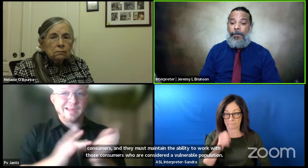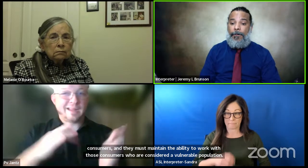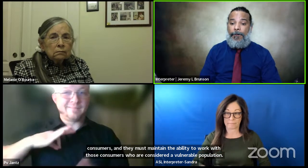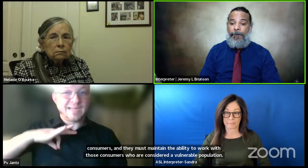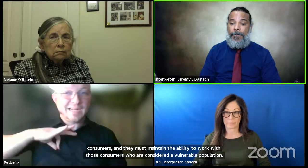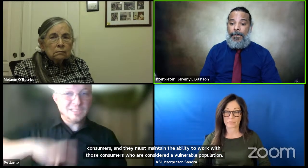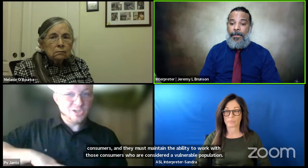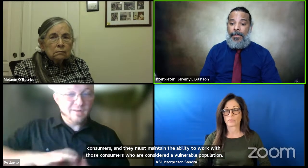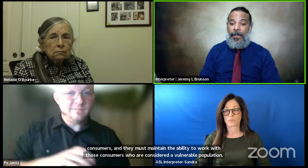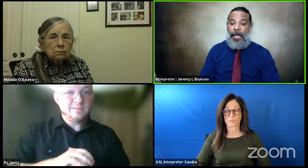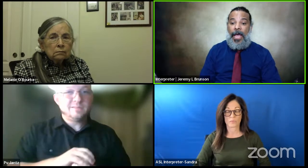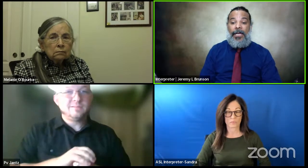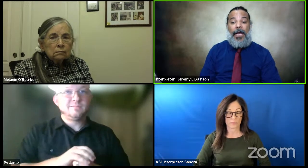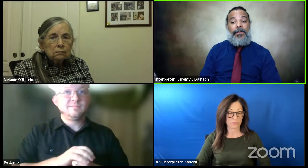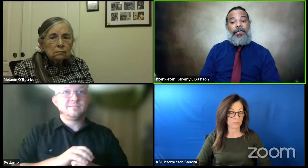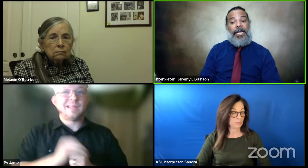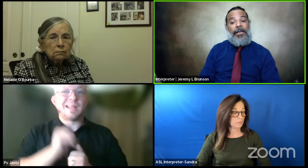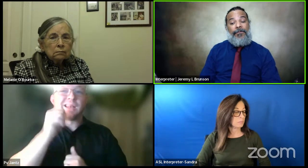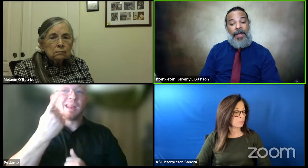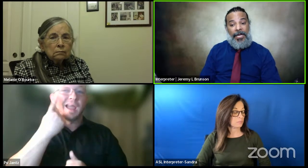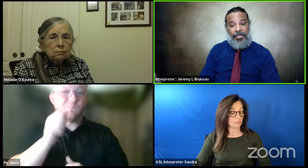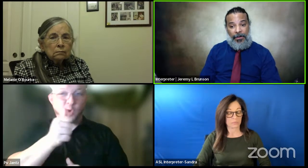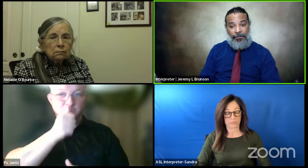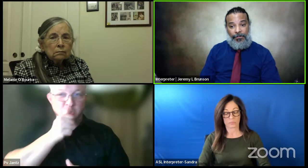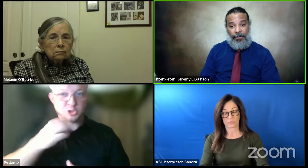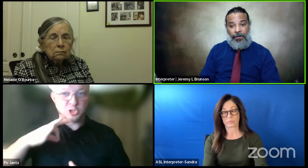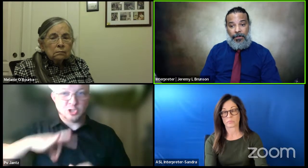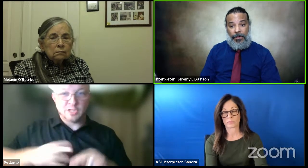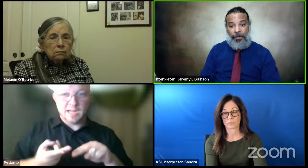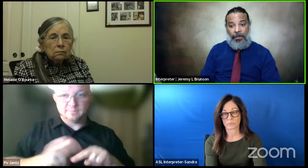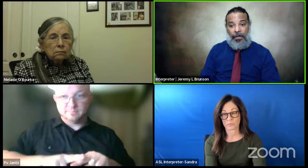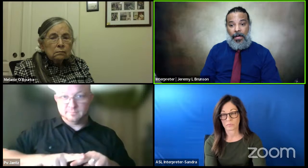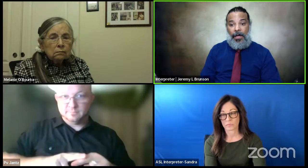harm and not taken advantage of